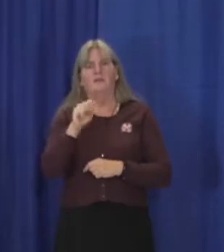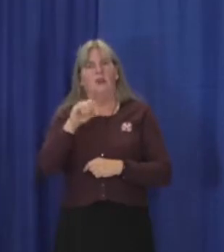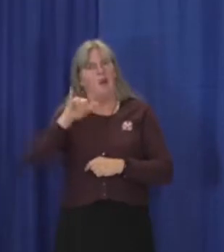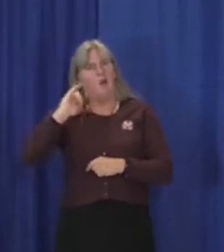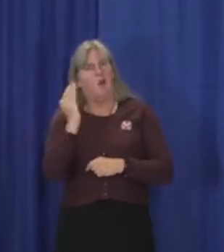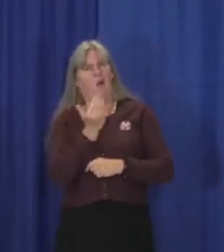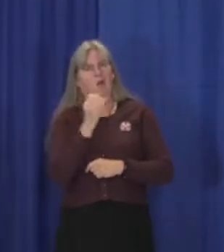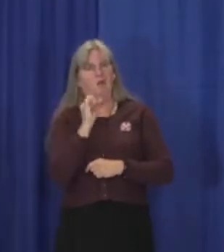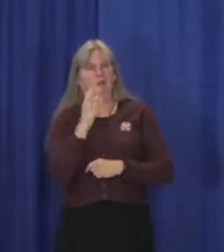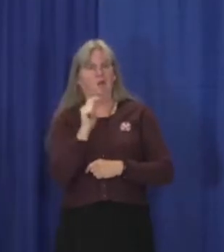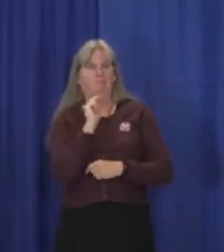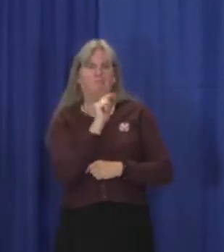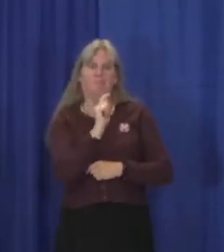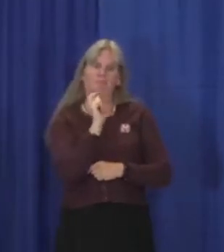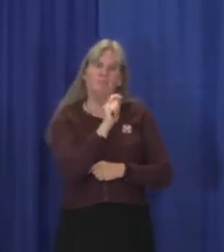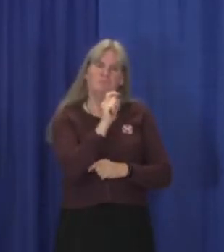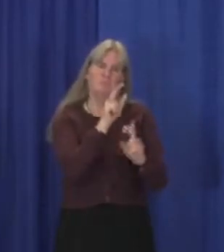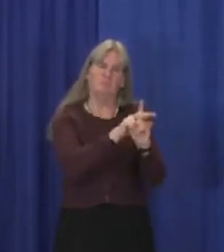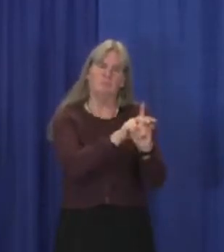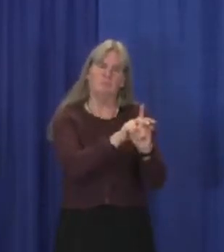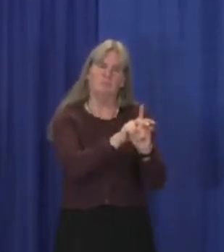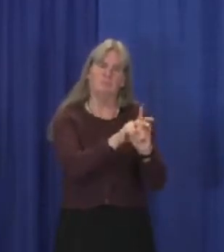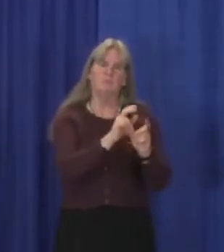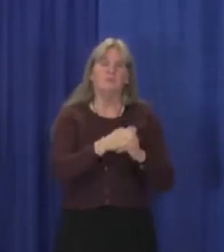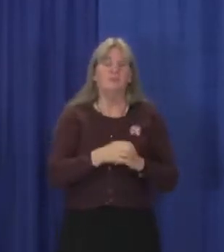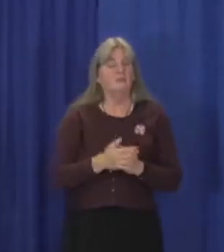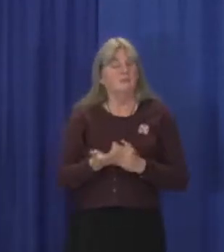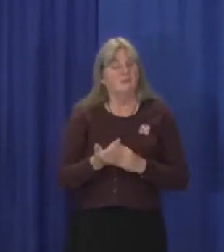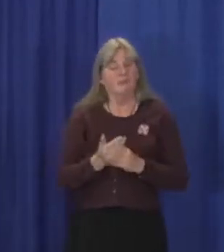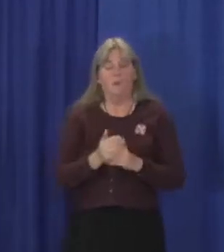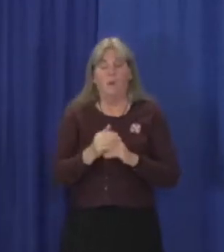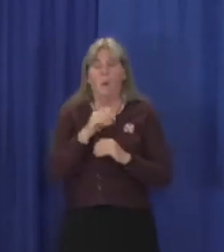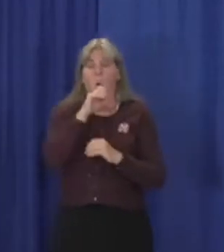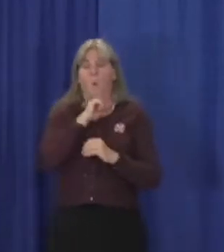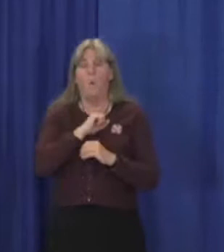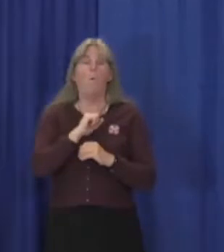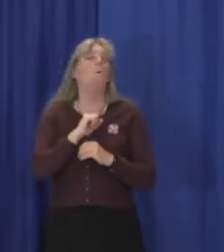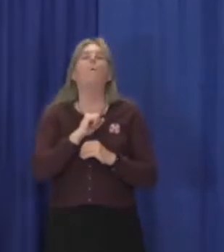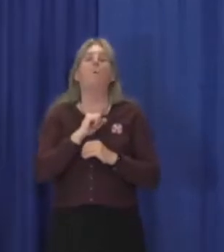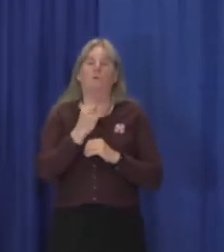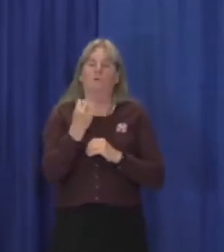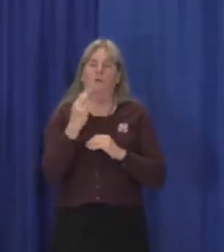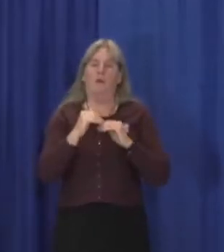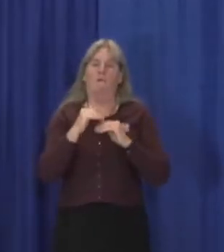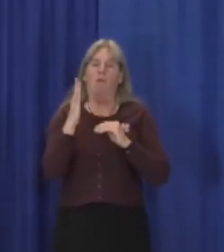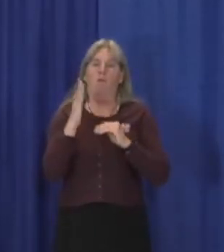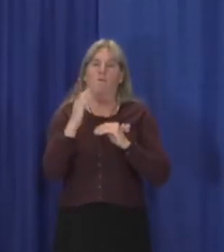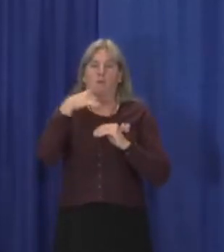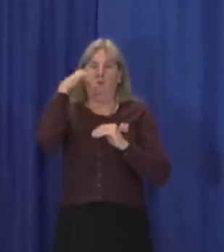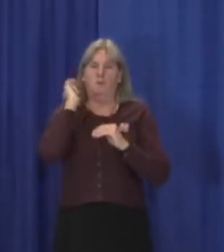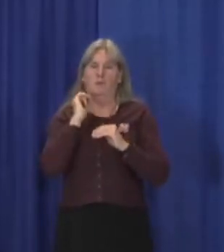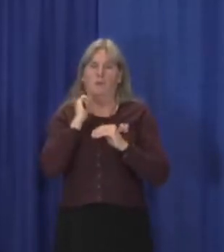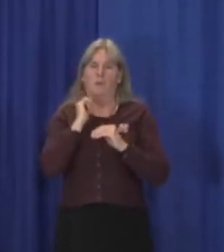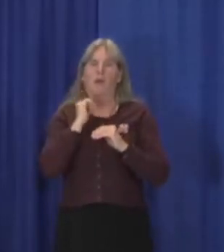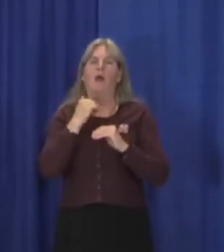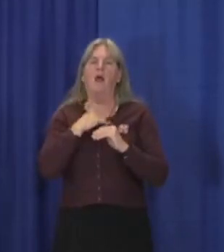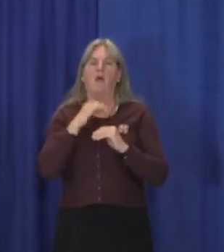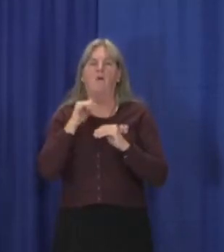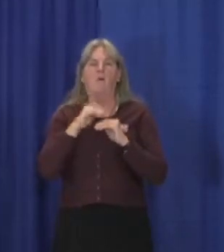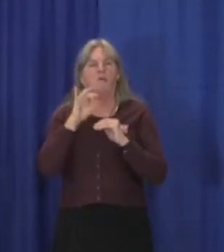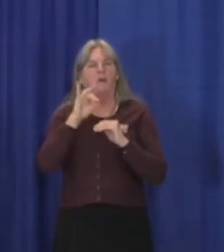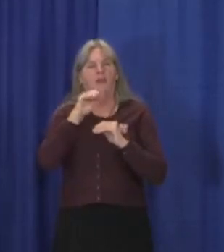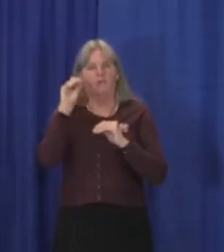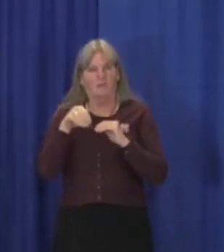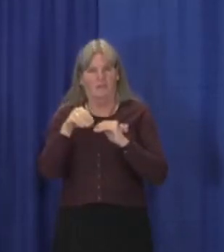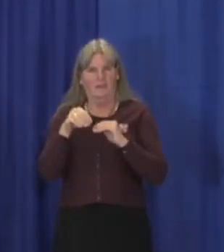More than 80% of the eligible Yukon population over the age of 12 are now fully vaccinated. That's